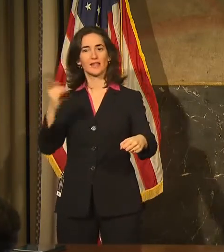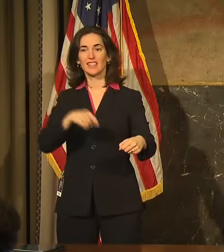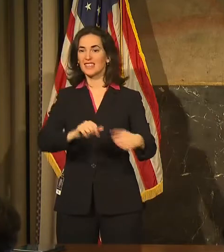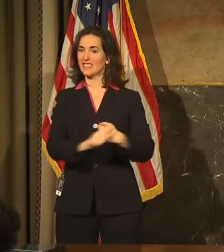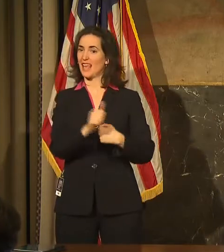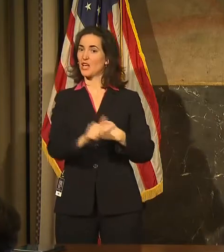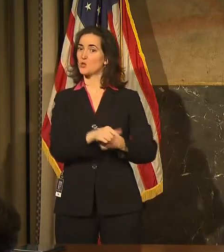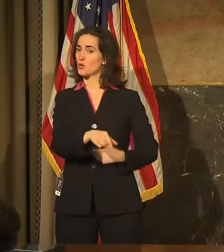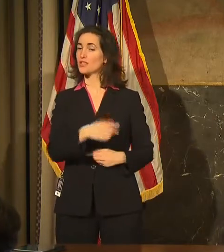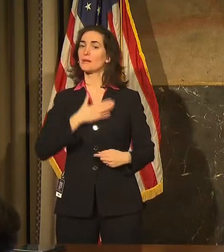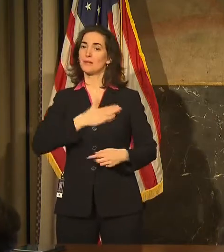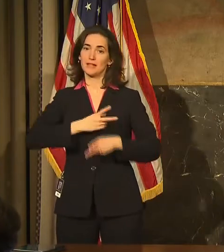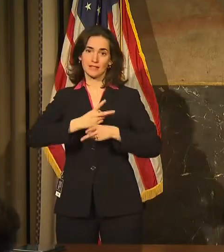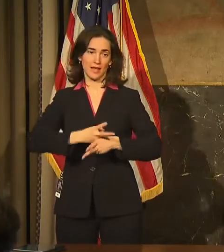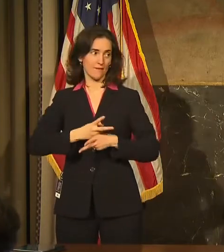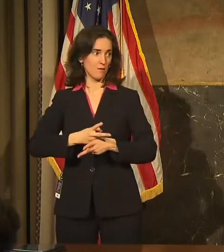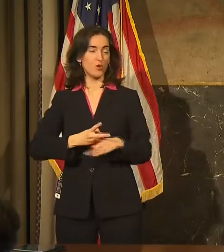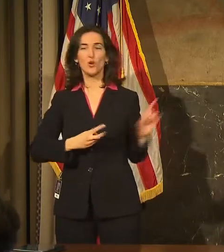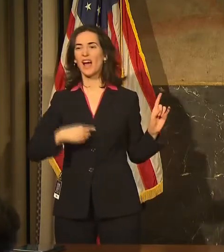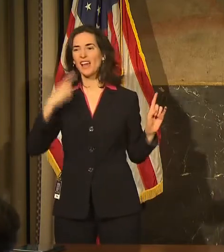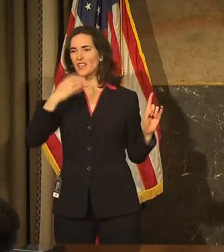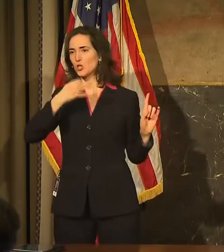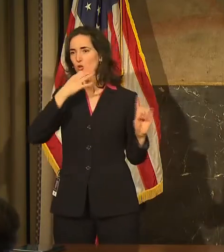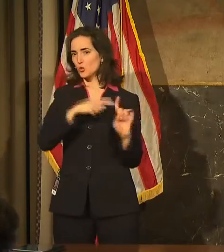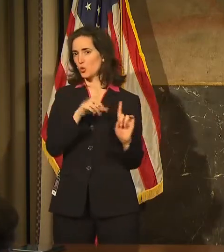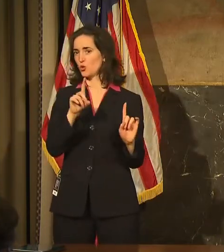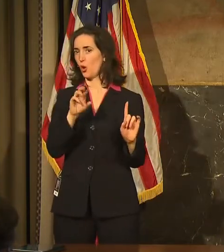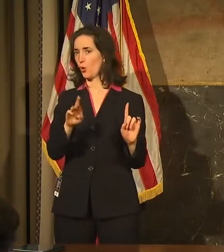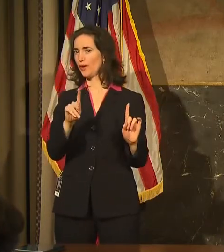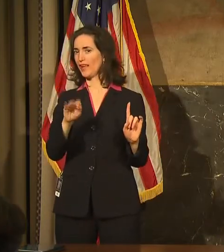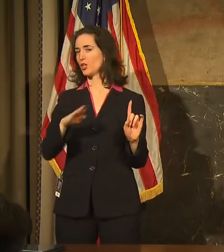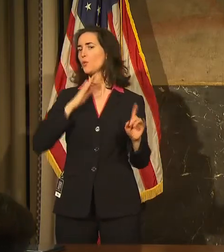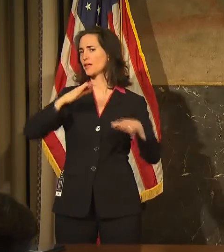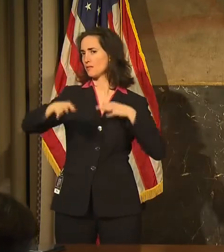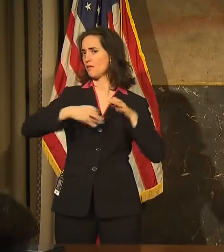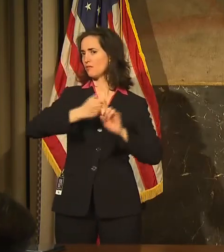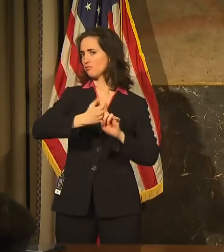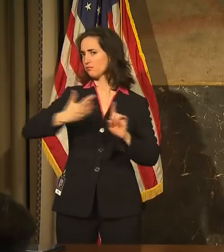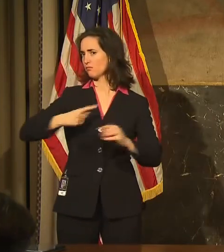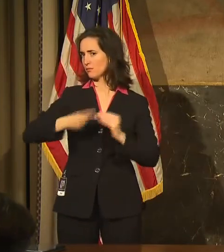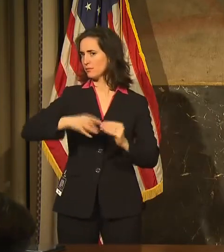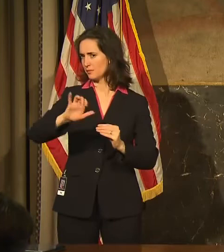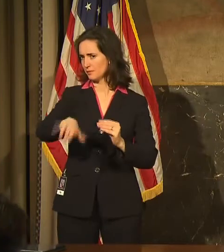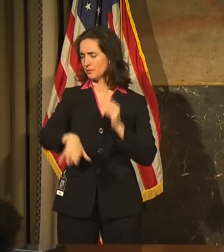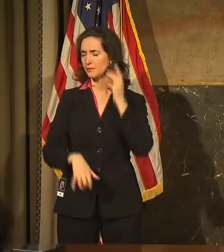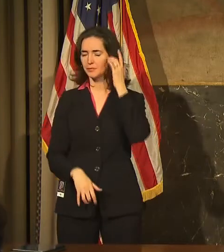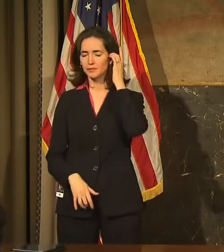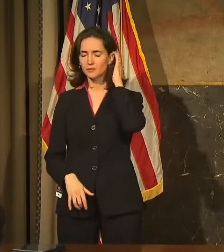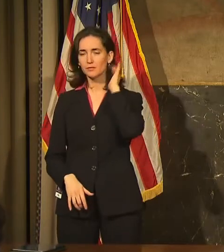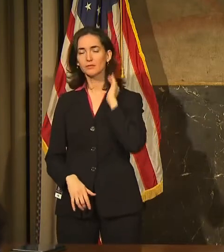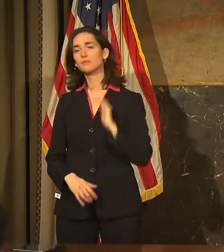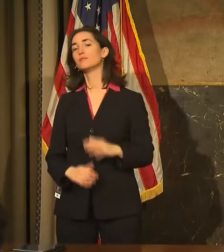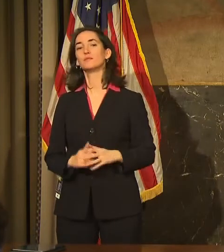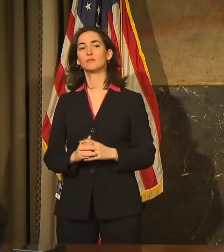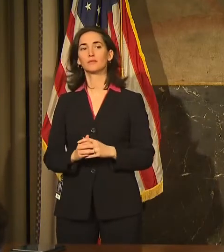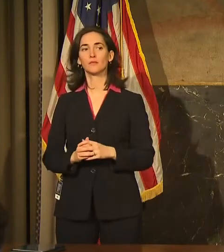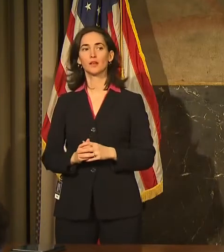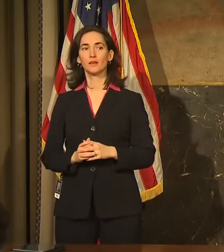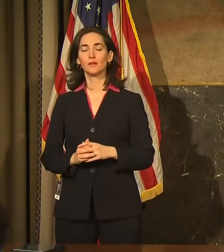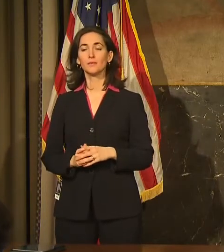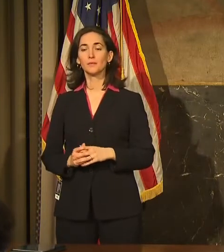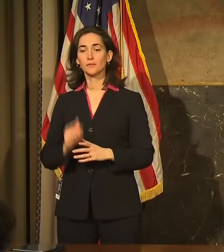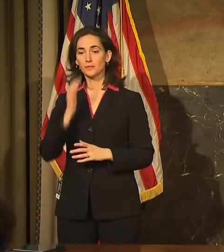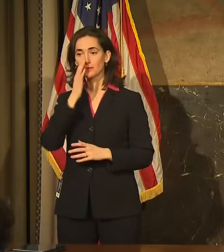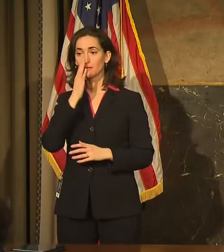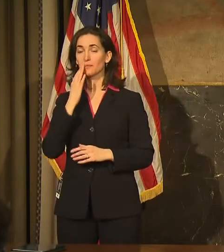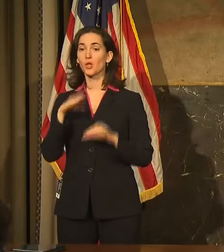so please be careful. I think Dr. Kenner is going to share some more information with you all in just a few moments. The